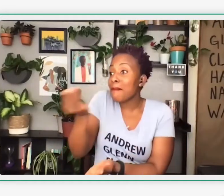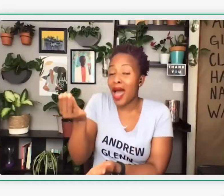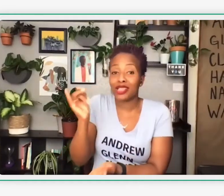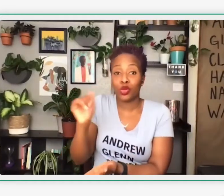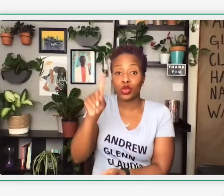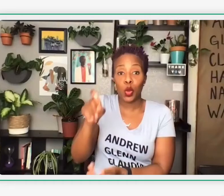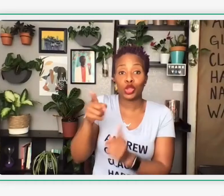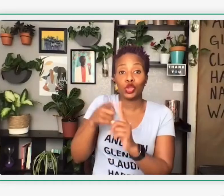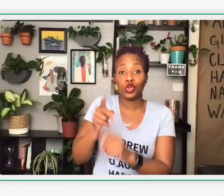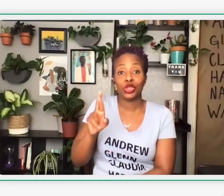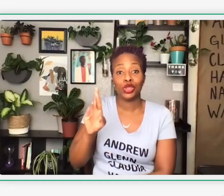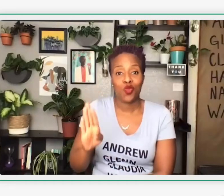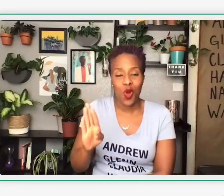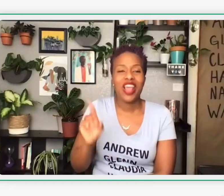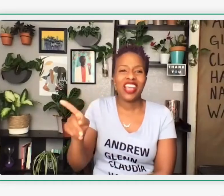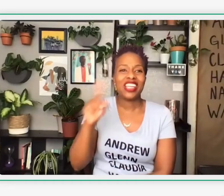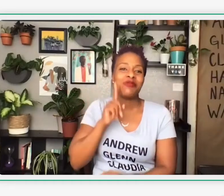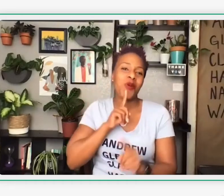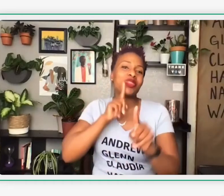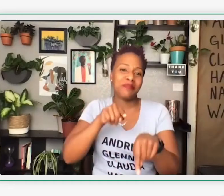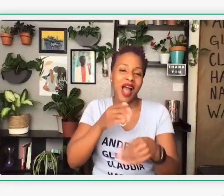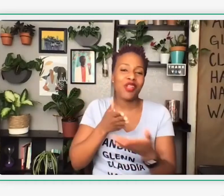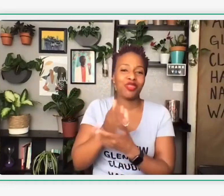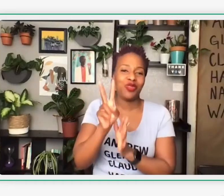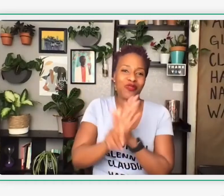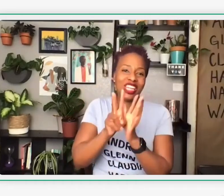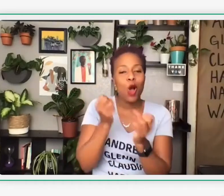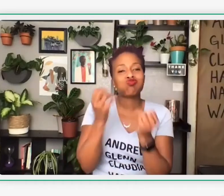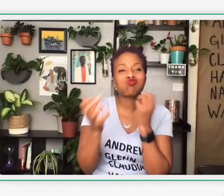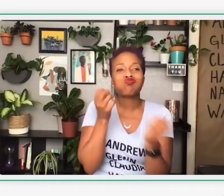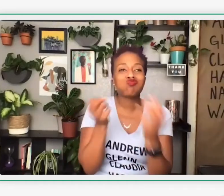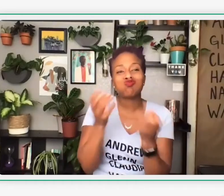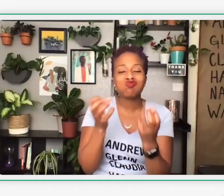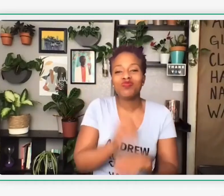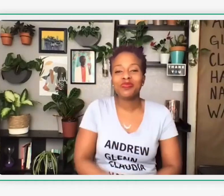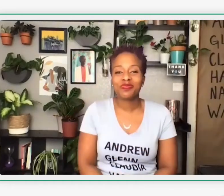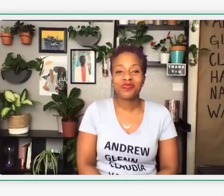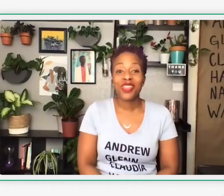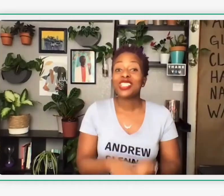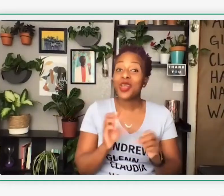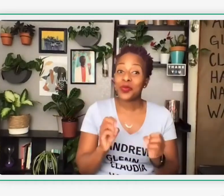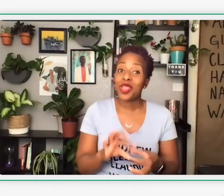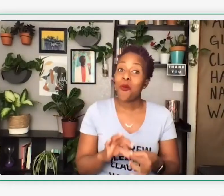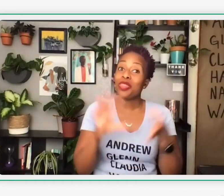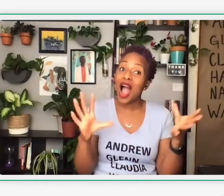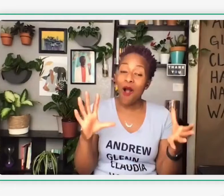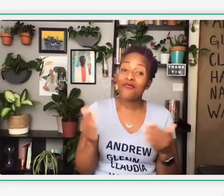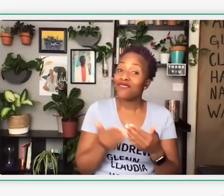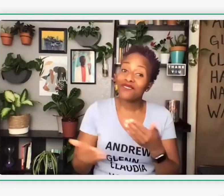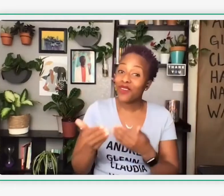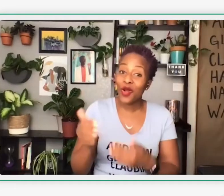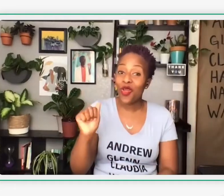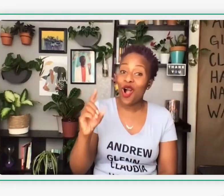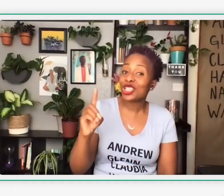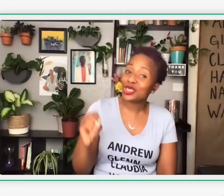feature, and we can pass those questions on to Richie Bryant, and he will respond through video with a